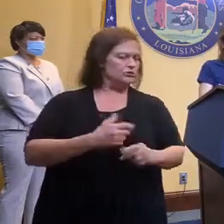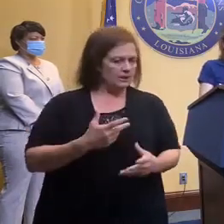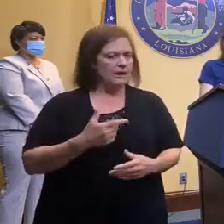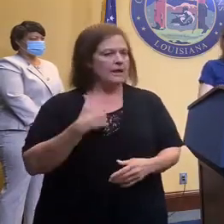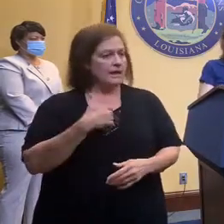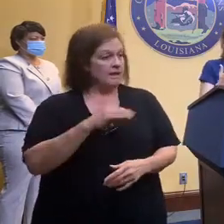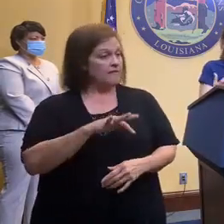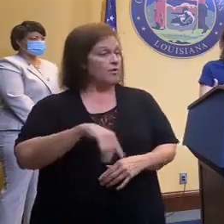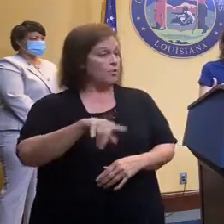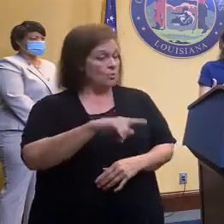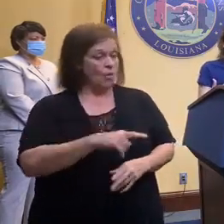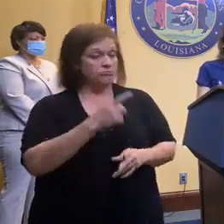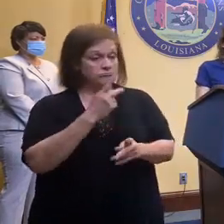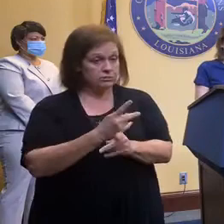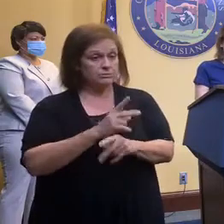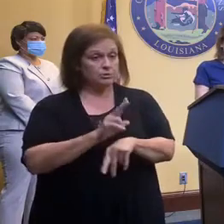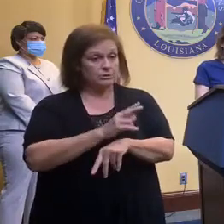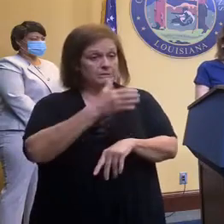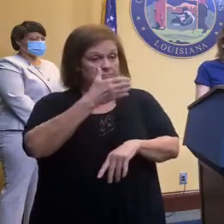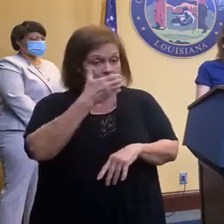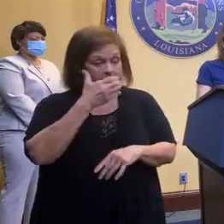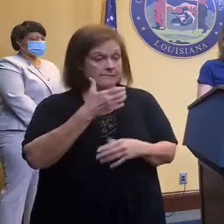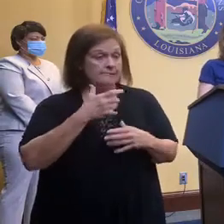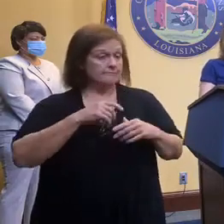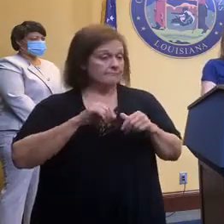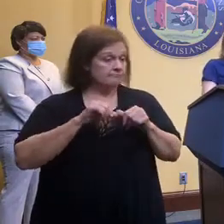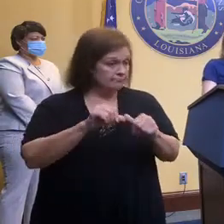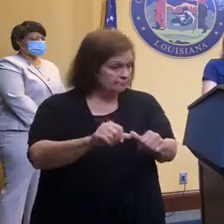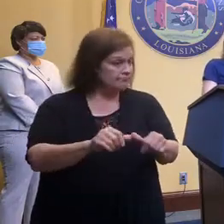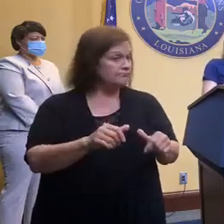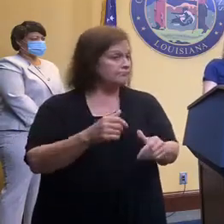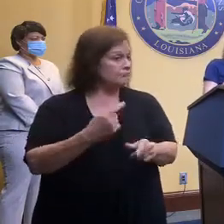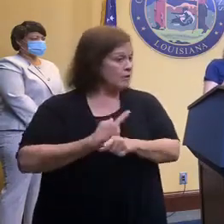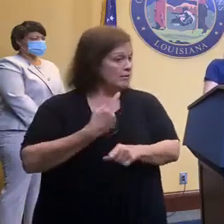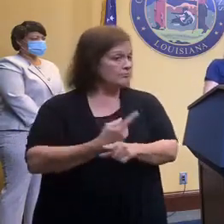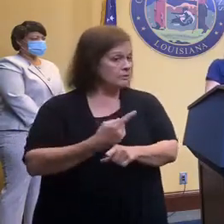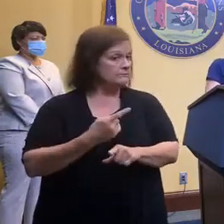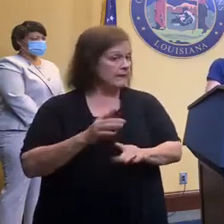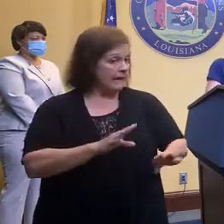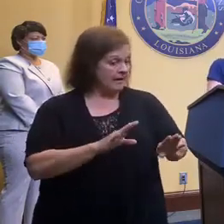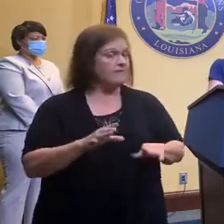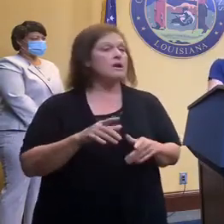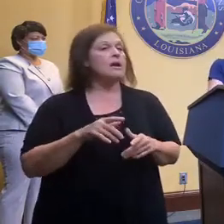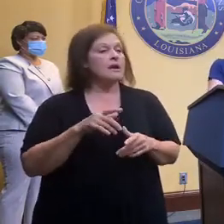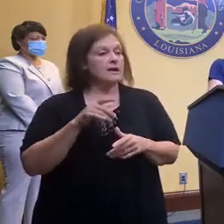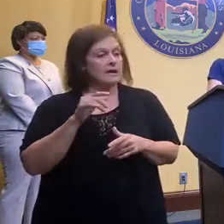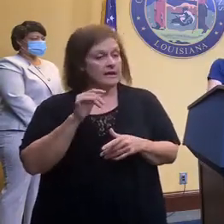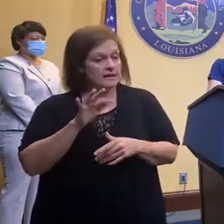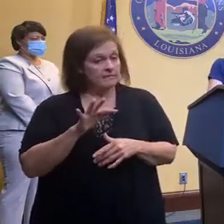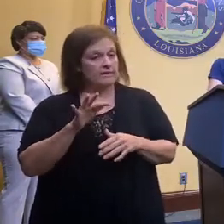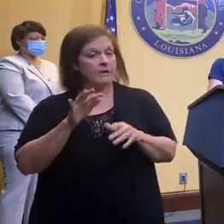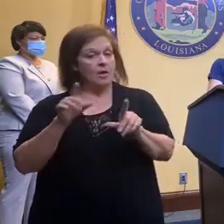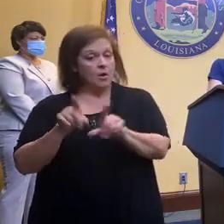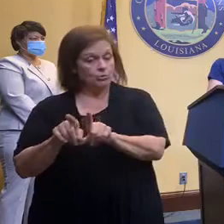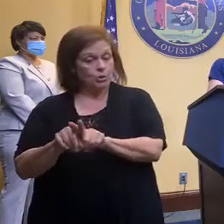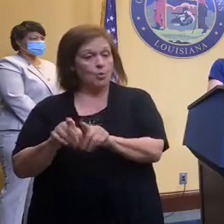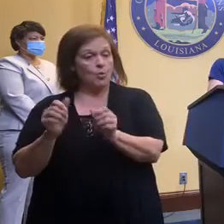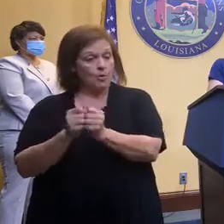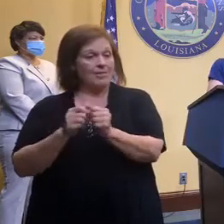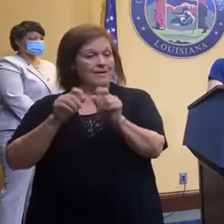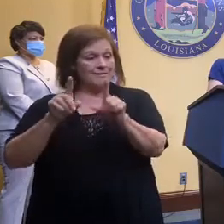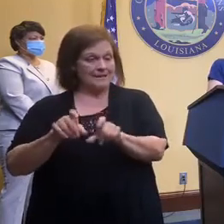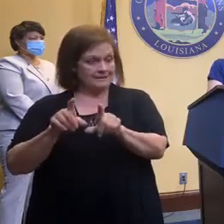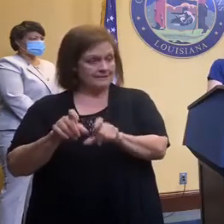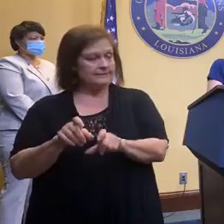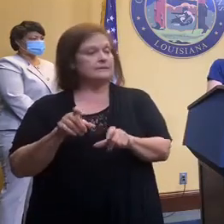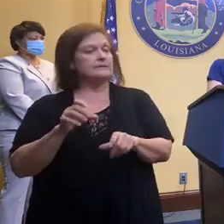keep our distance and be able to go about our daily lives. Those simple actions paired with testing will get us back